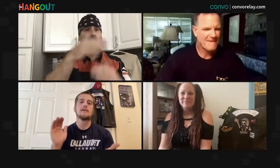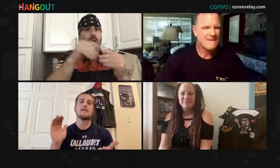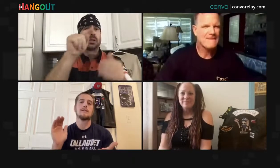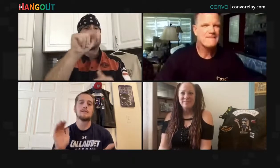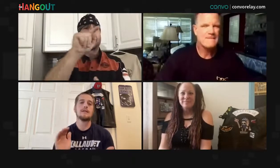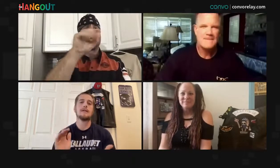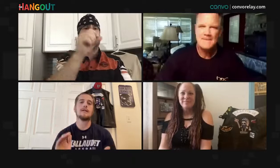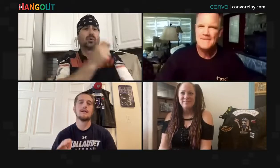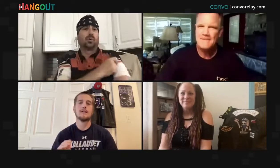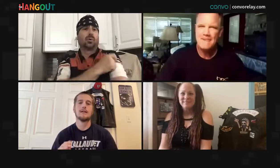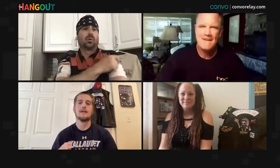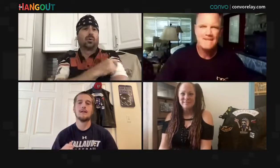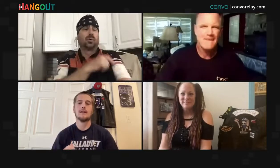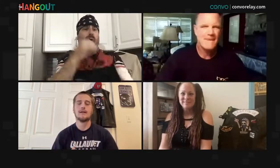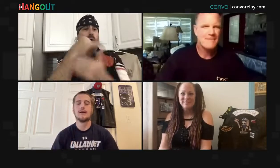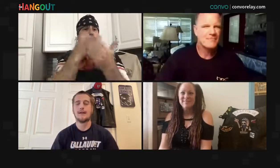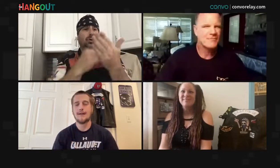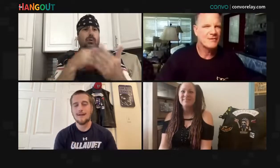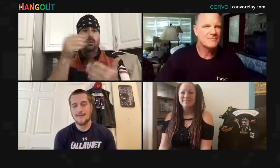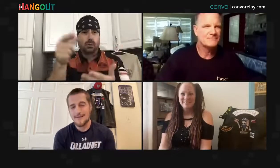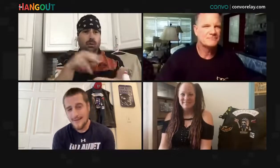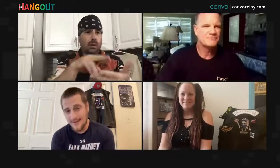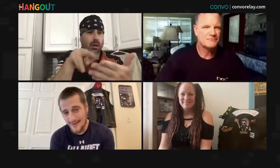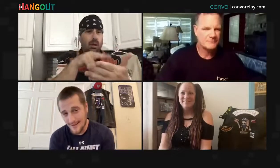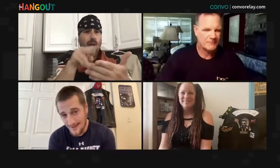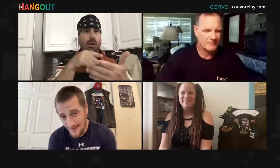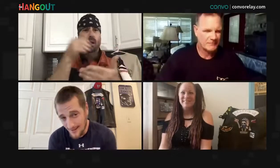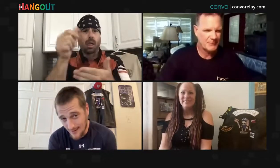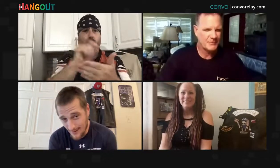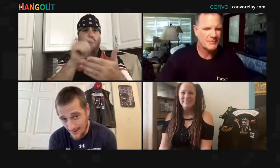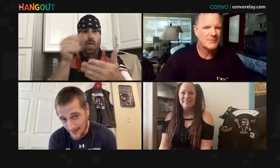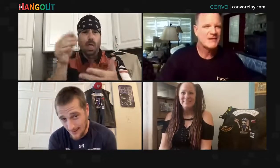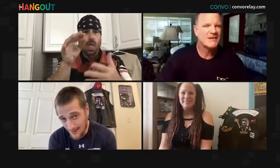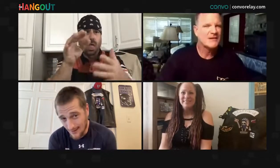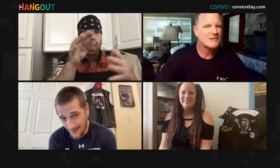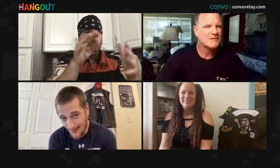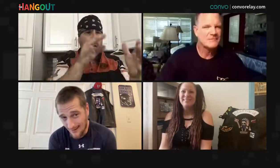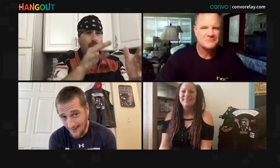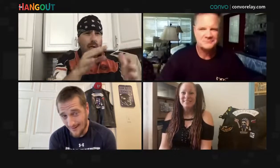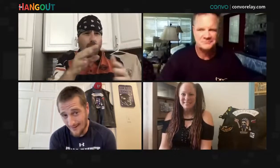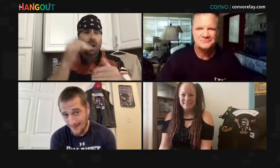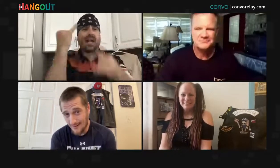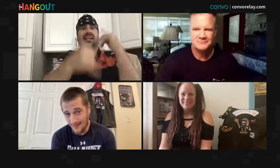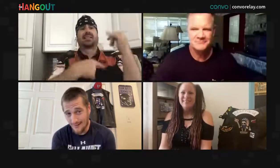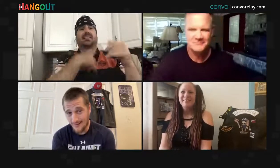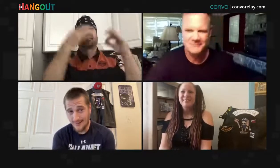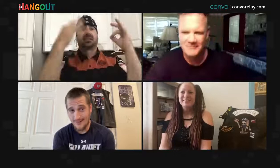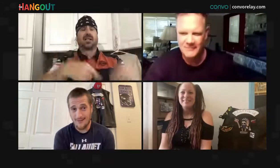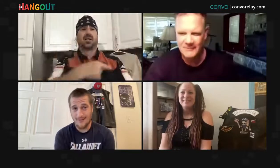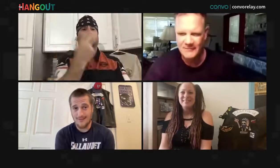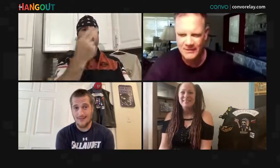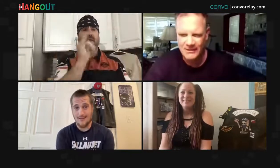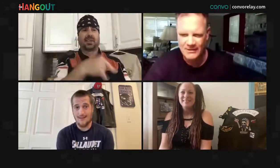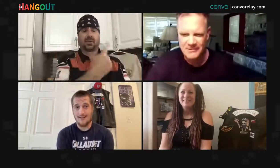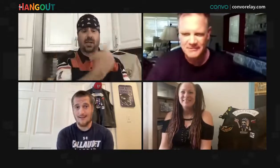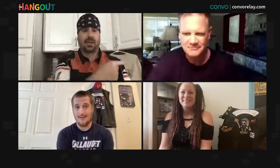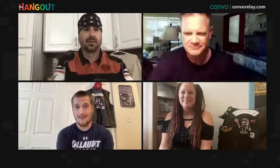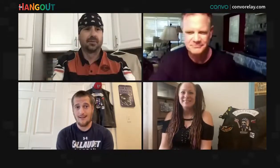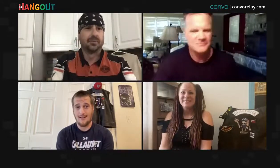matched some pictures and paid a tattooist to design a logo, and then